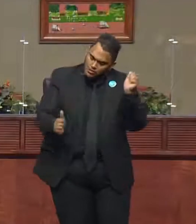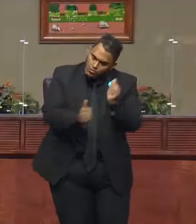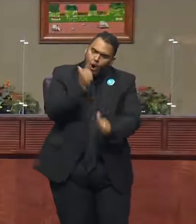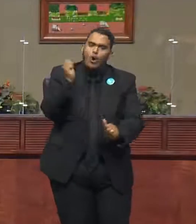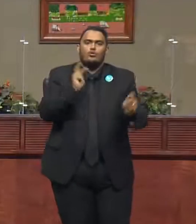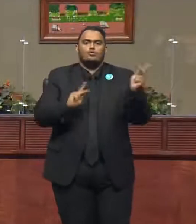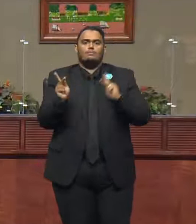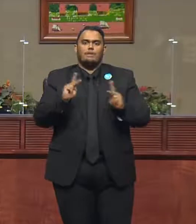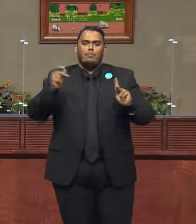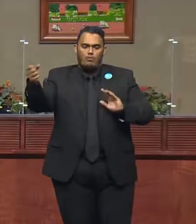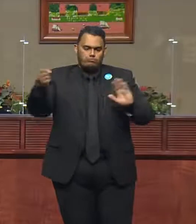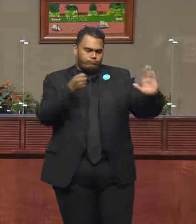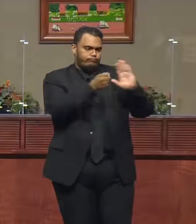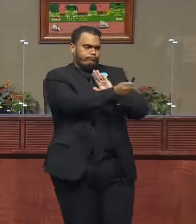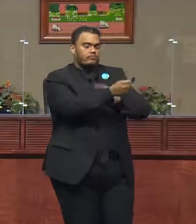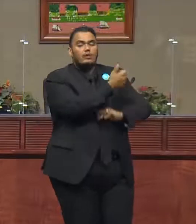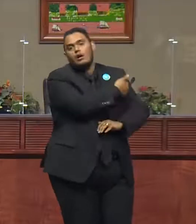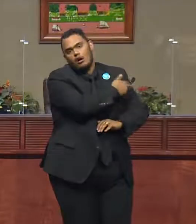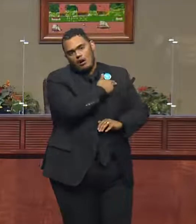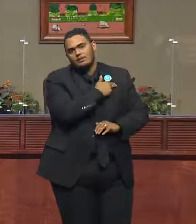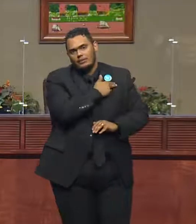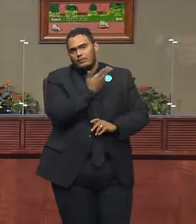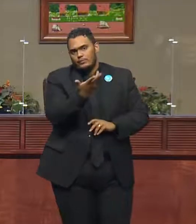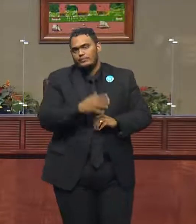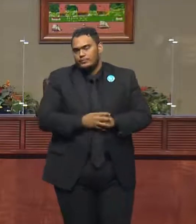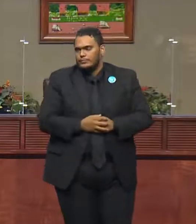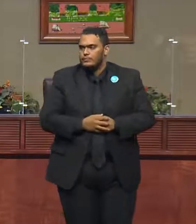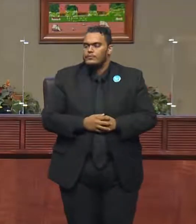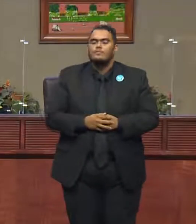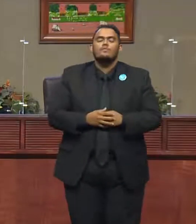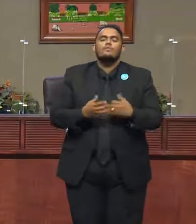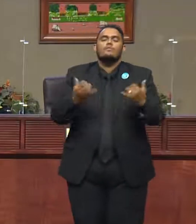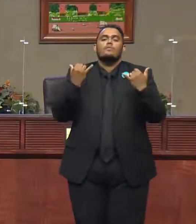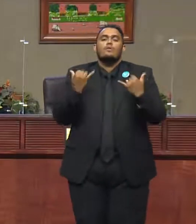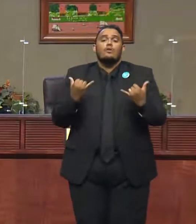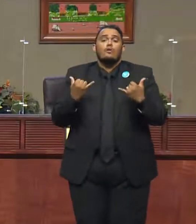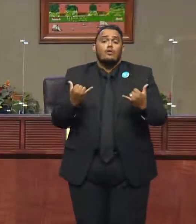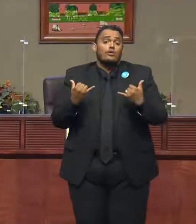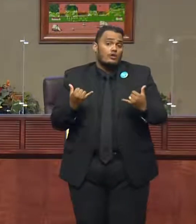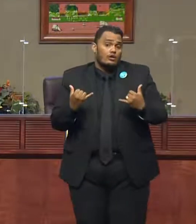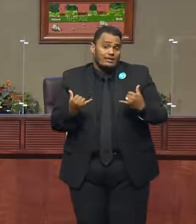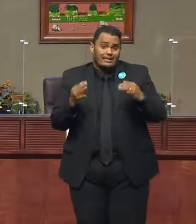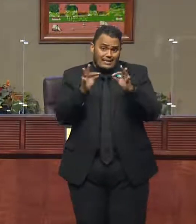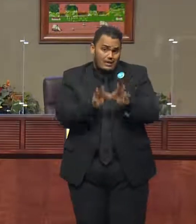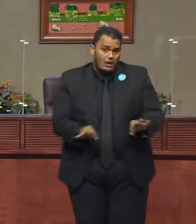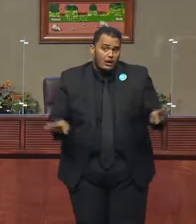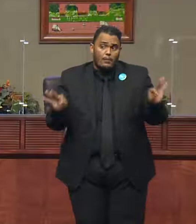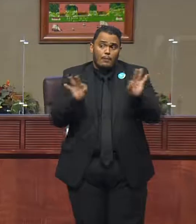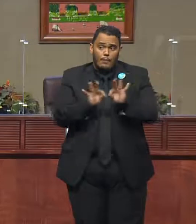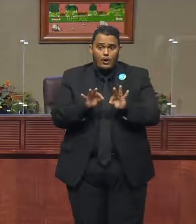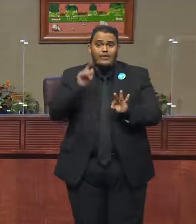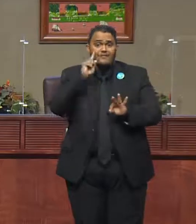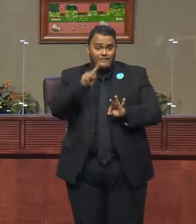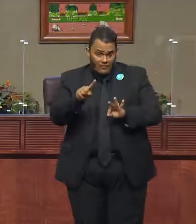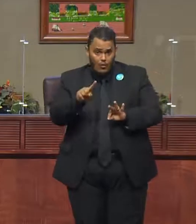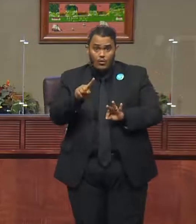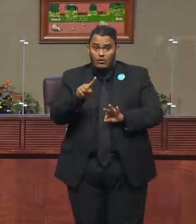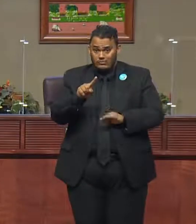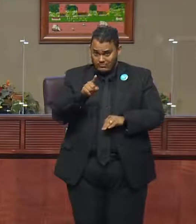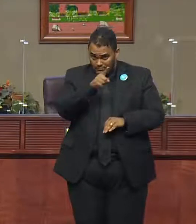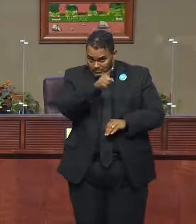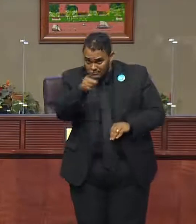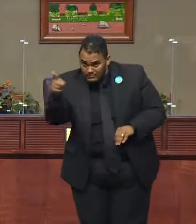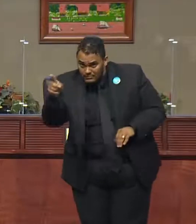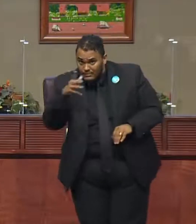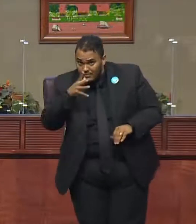by age group. So it is critically important for parents to exert